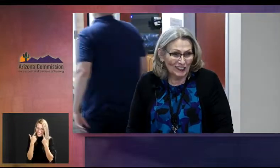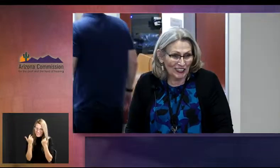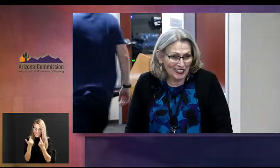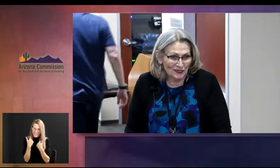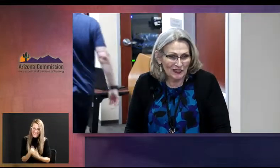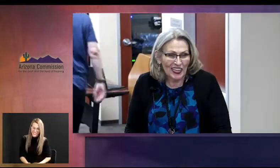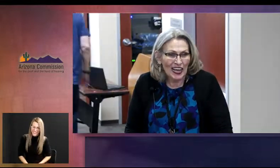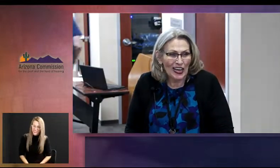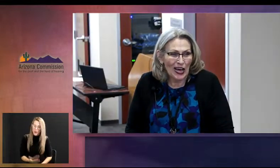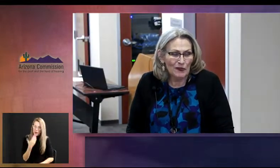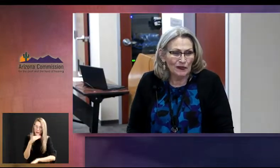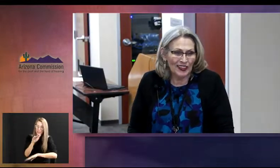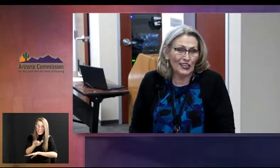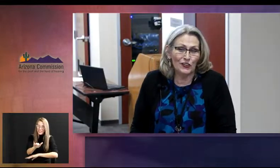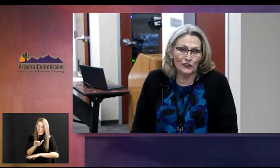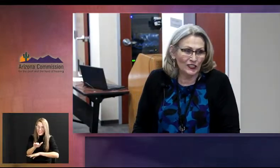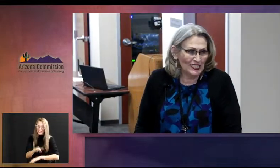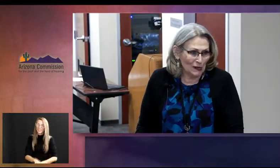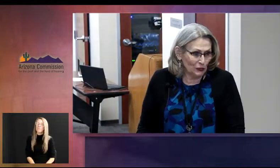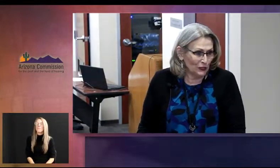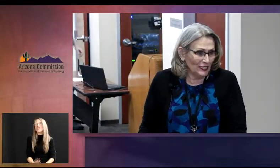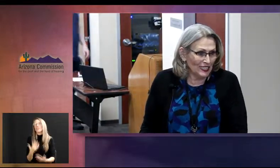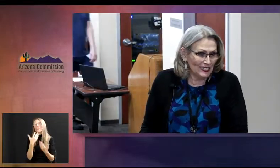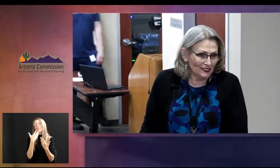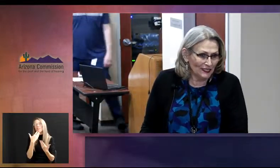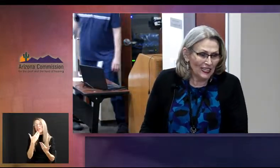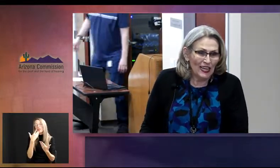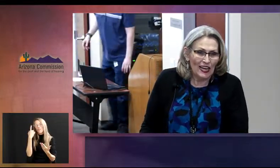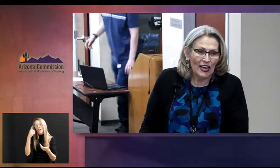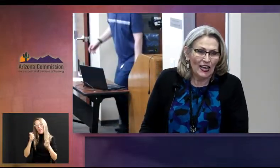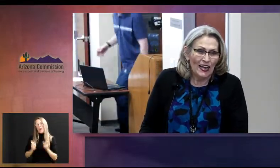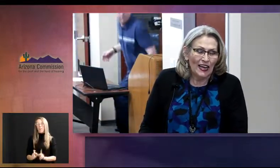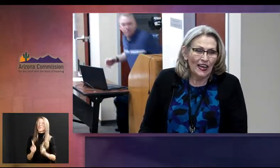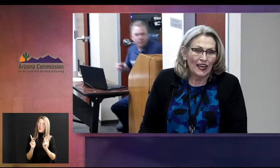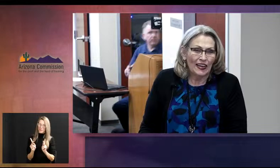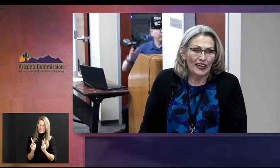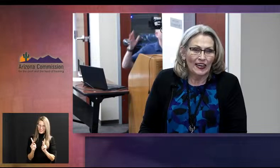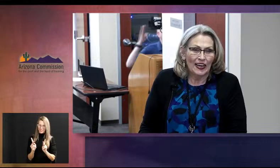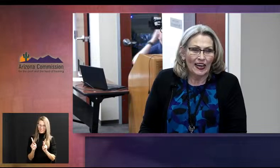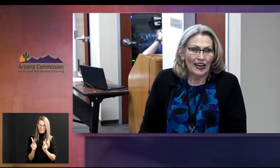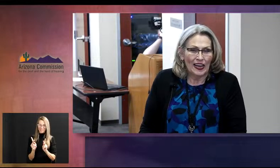Good evening. Thank you for this opportunity.